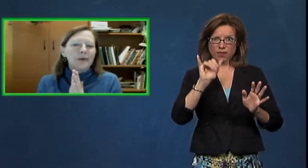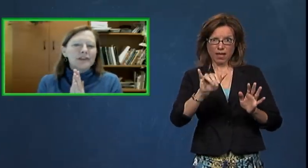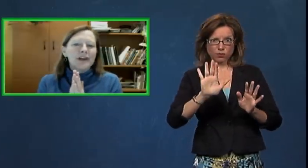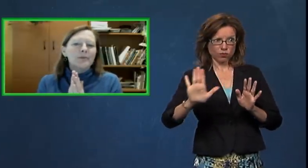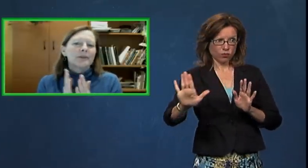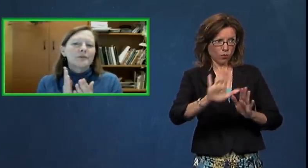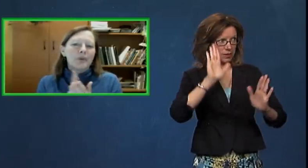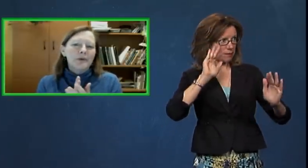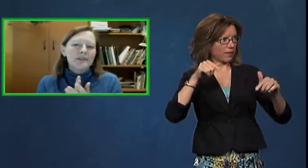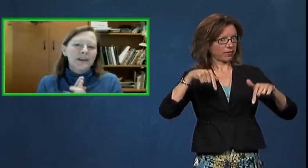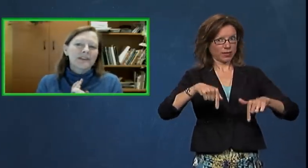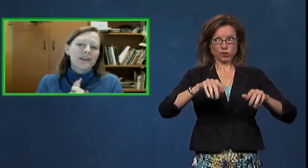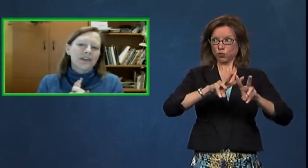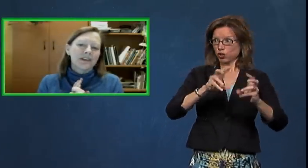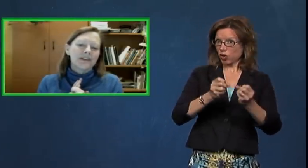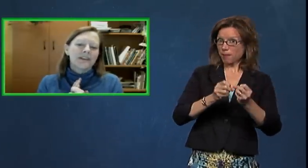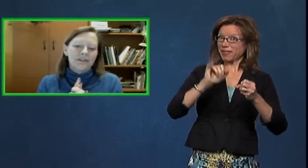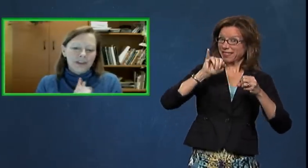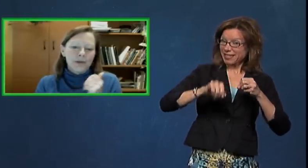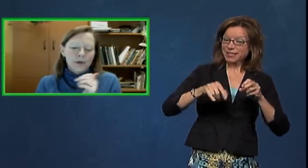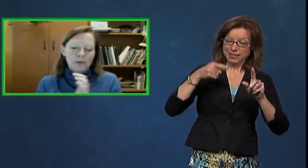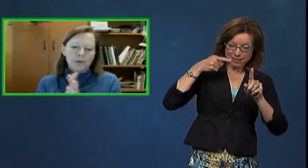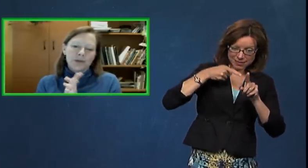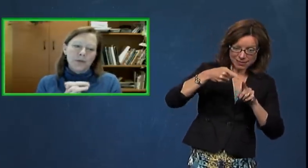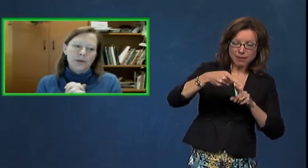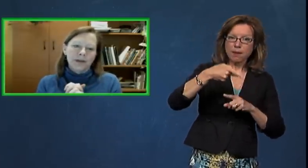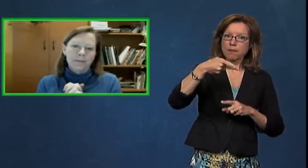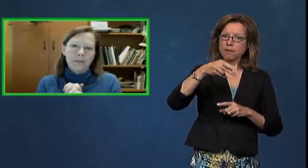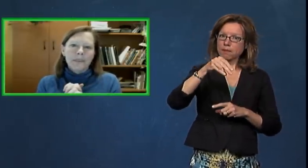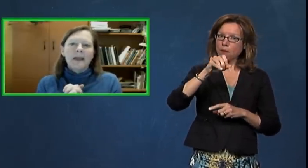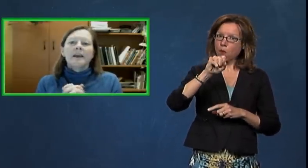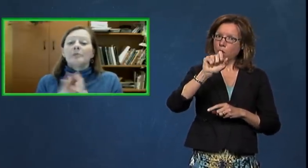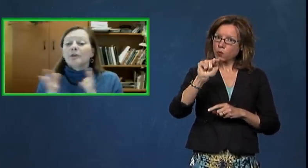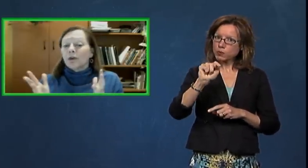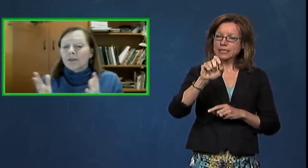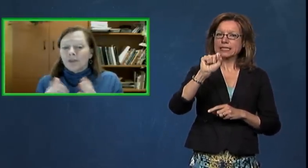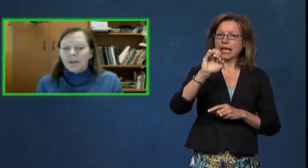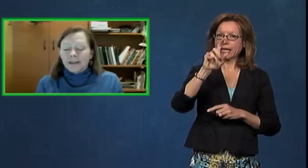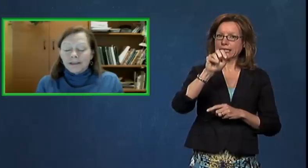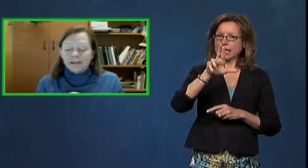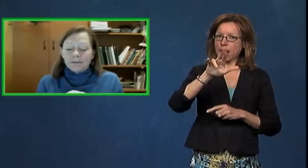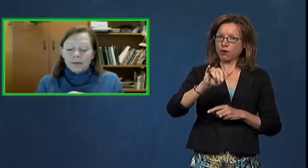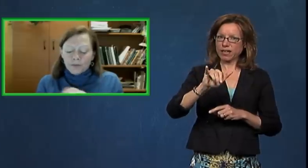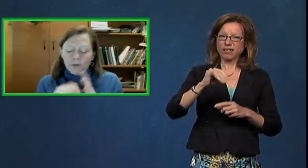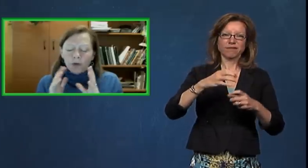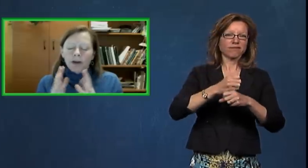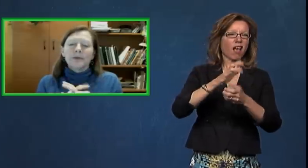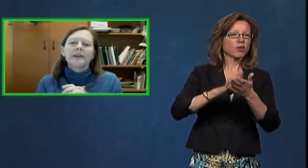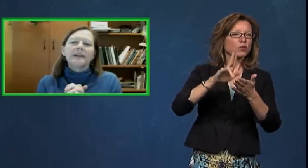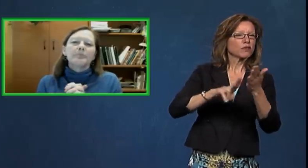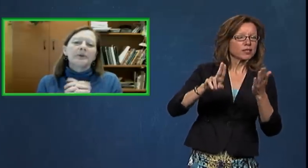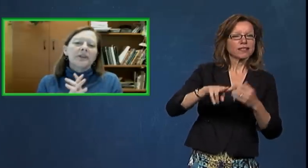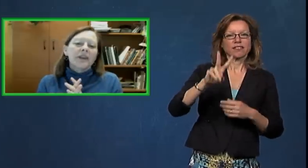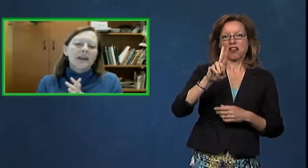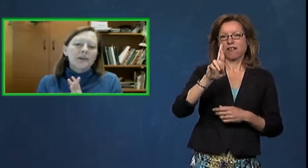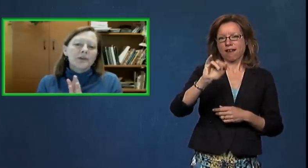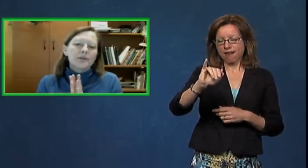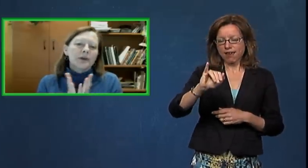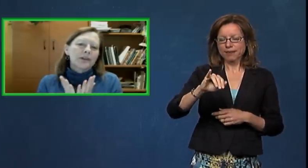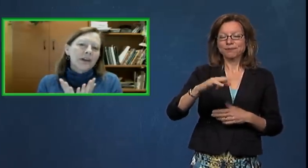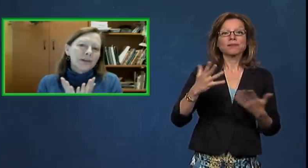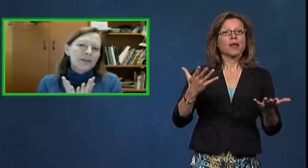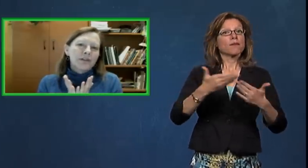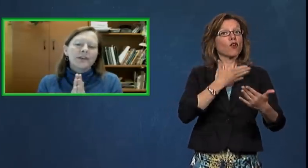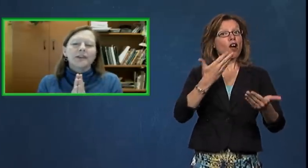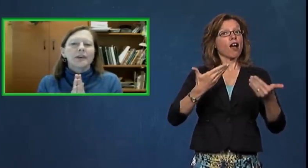right workshop. It's post-secondary video remote interpreting. Before I begin, a big thank you to